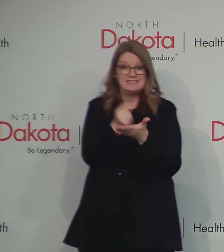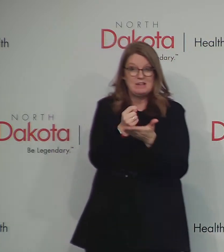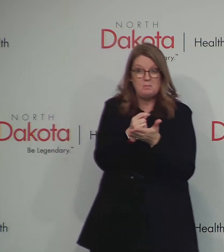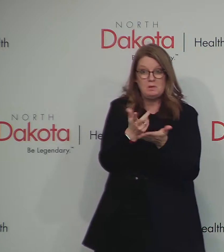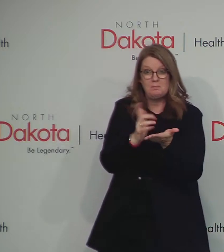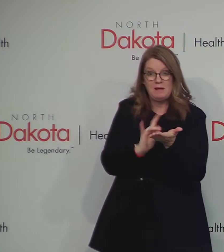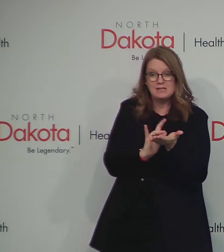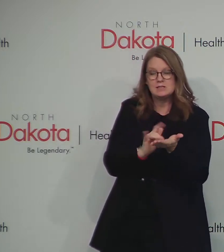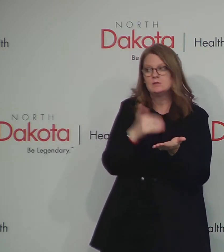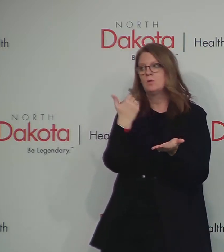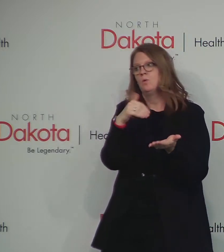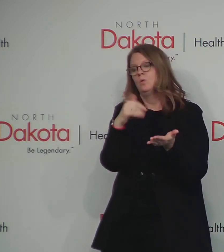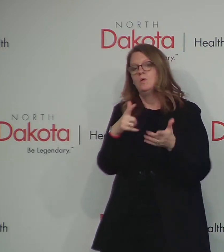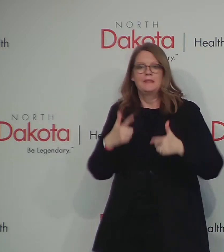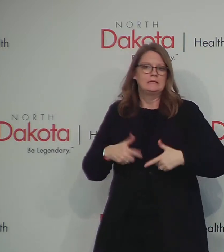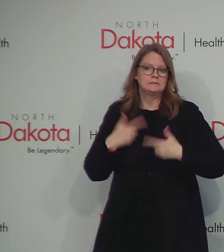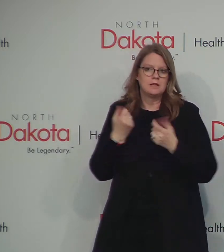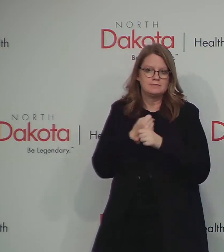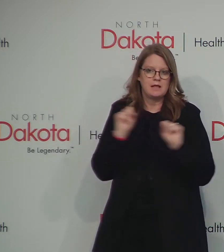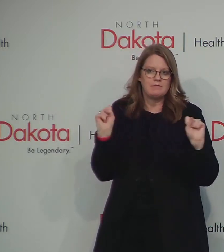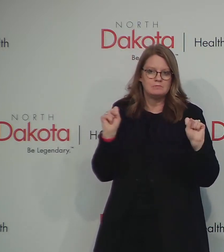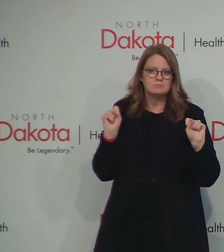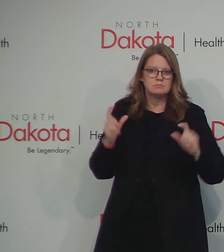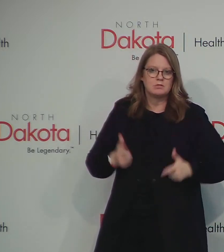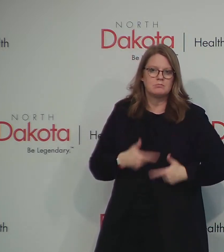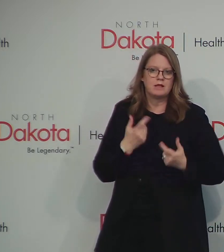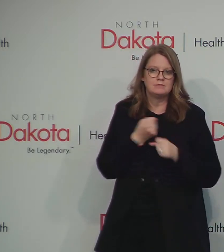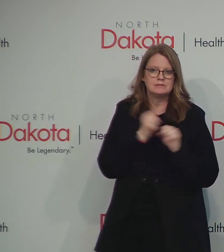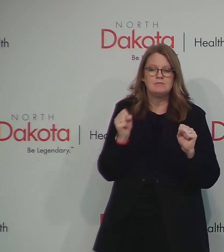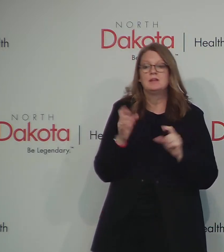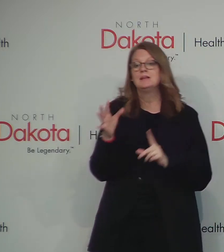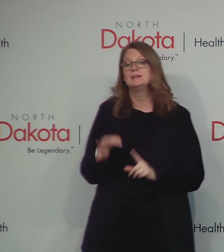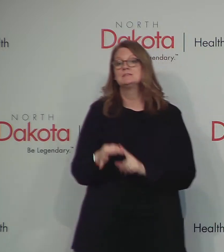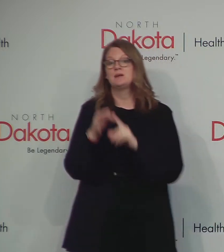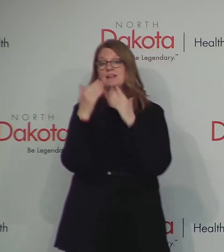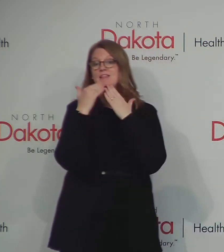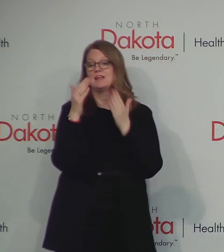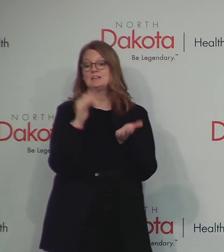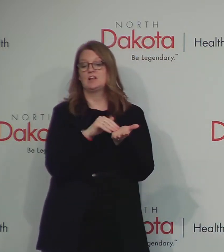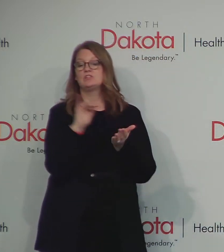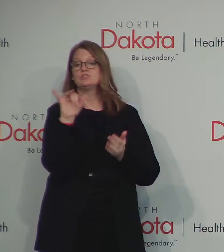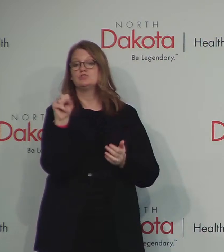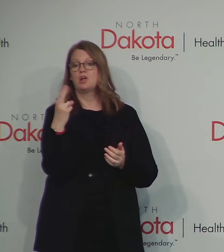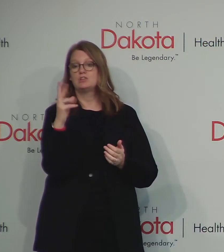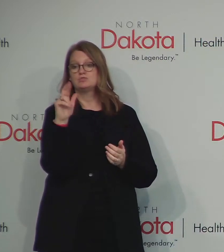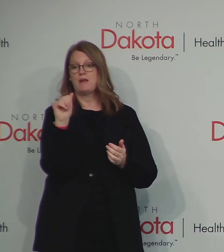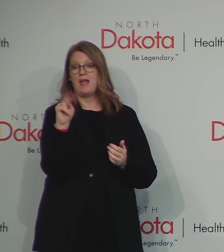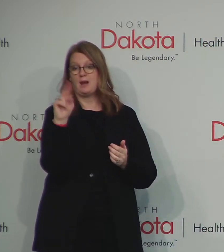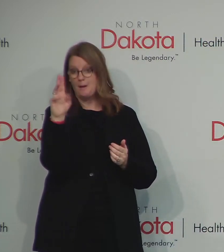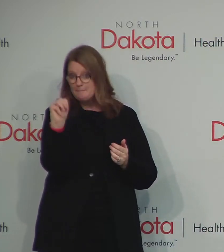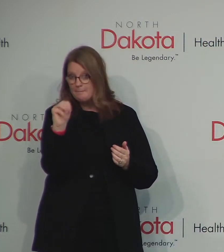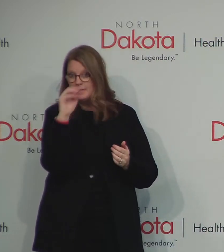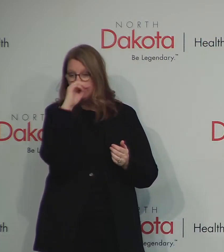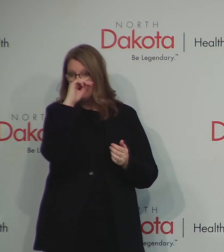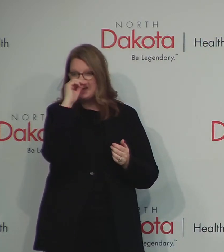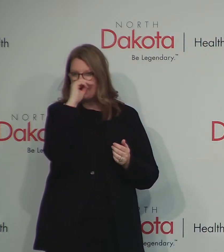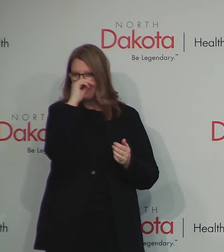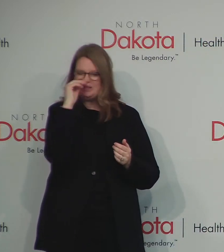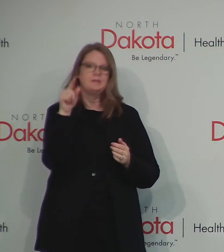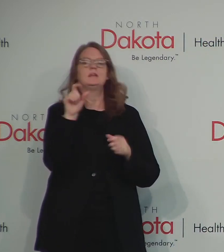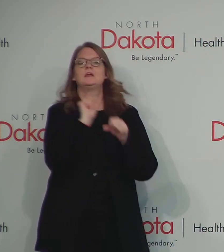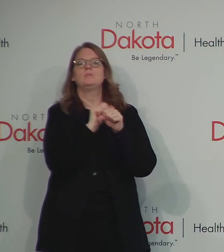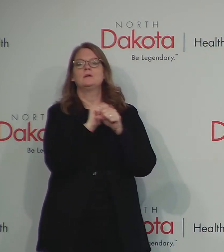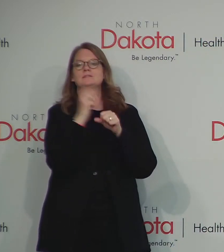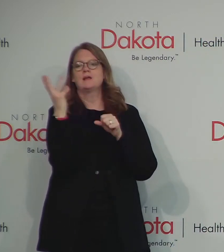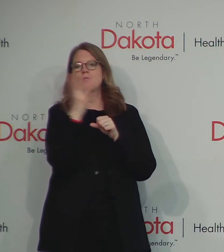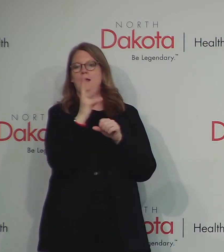life-saving therapeutics. And again, a special thanks to Dr. Josh Ronham, who works out at West